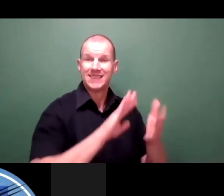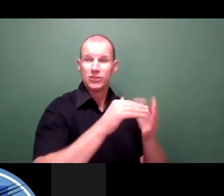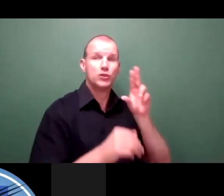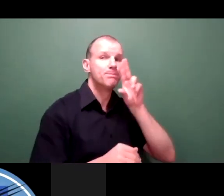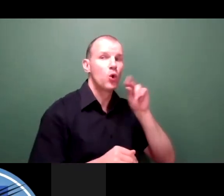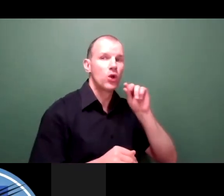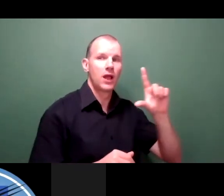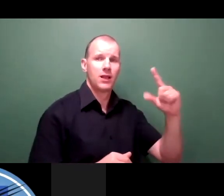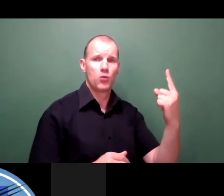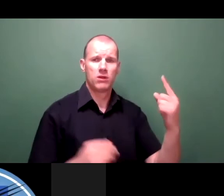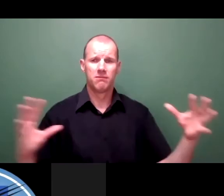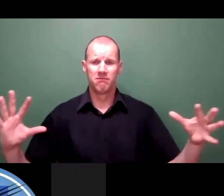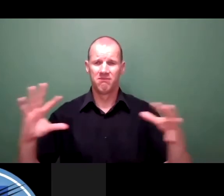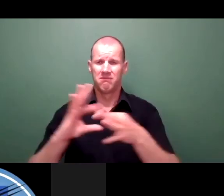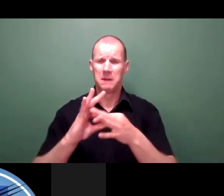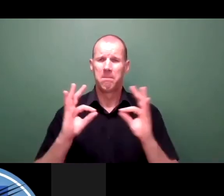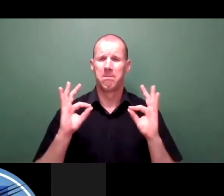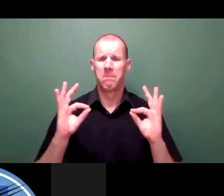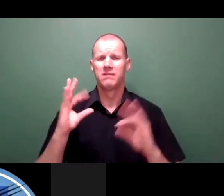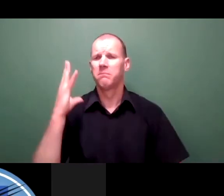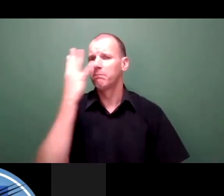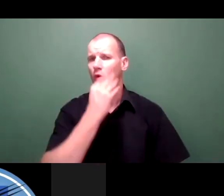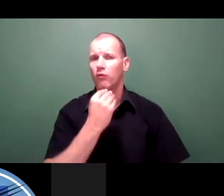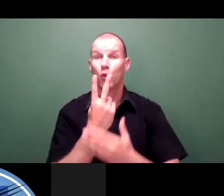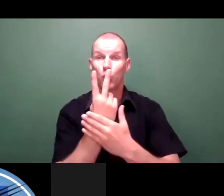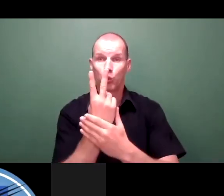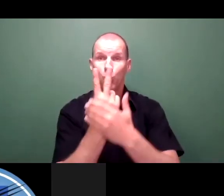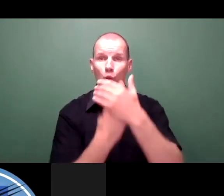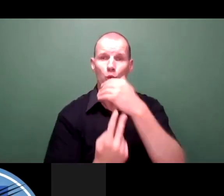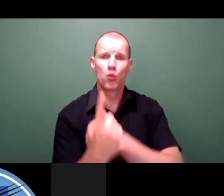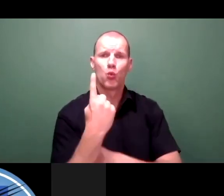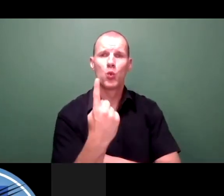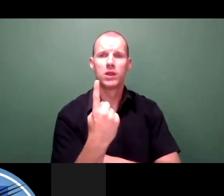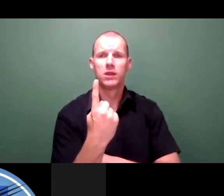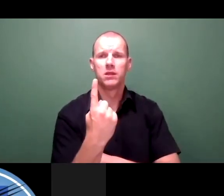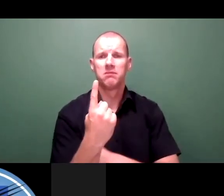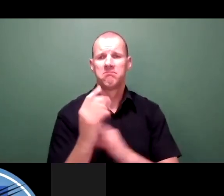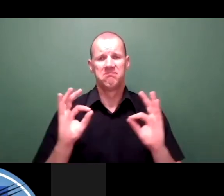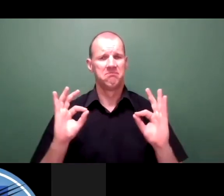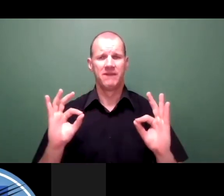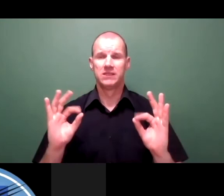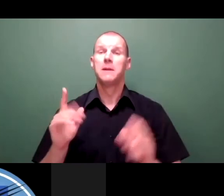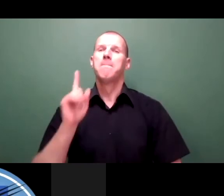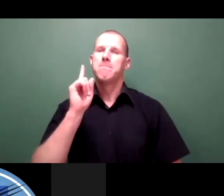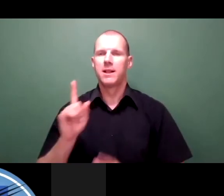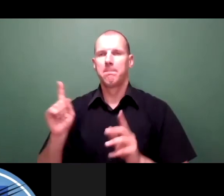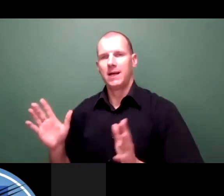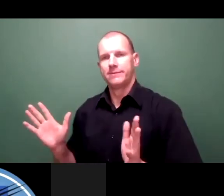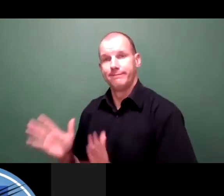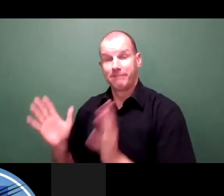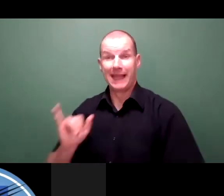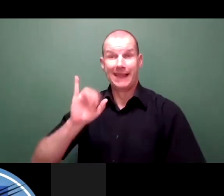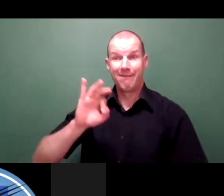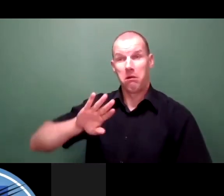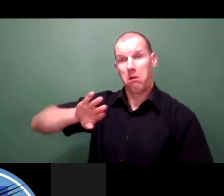if interpreters, the spoken, because we have spoken language interpreters with language one,